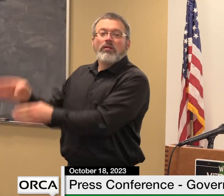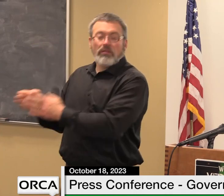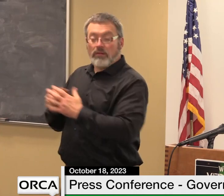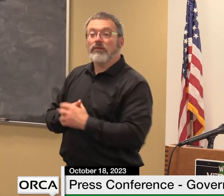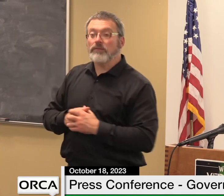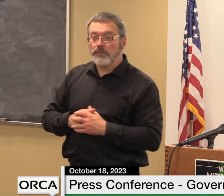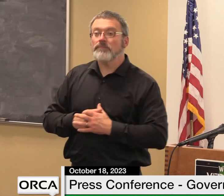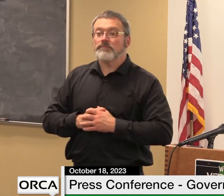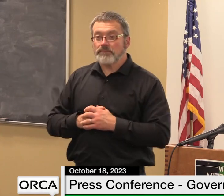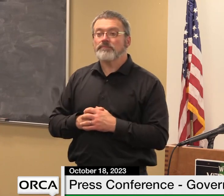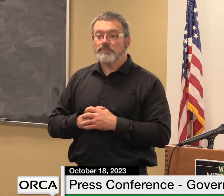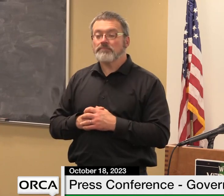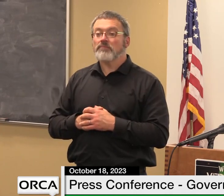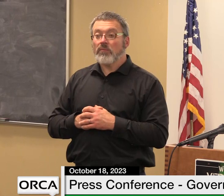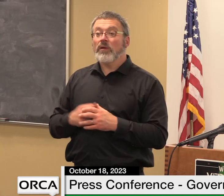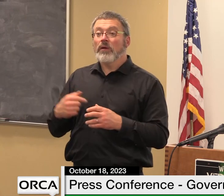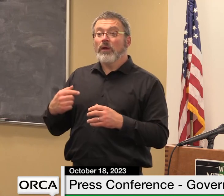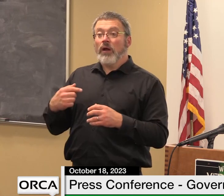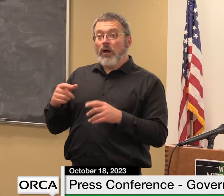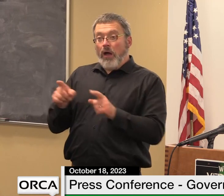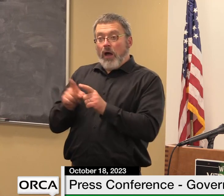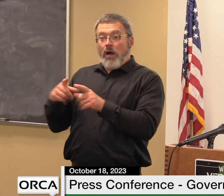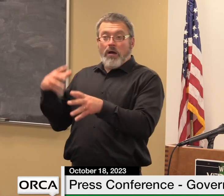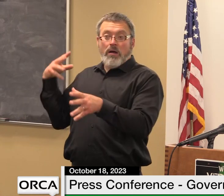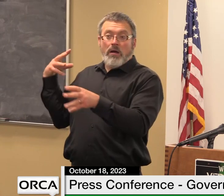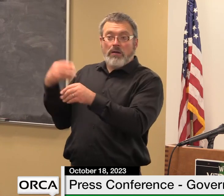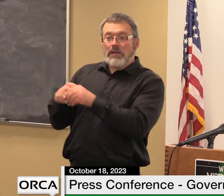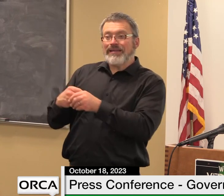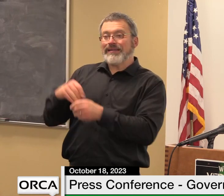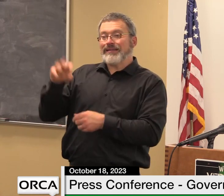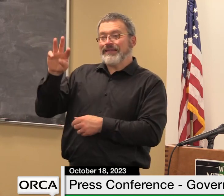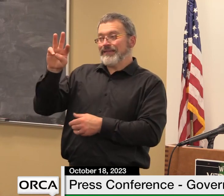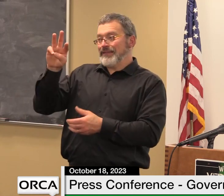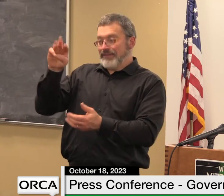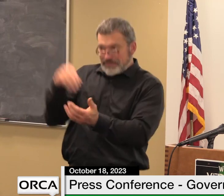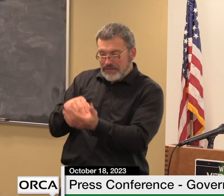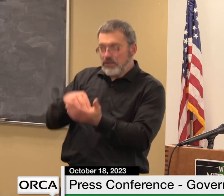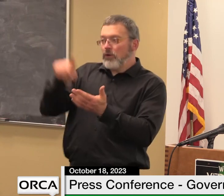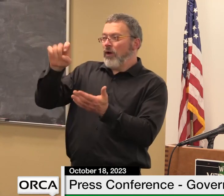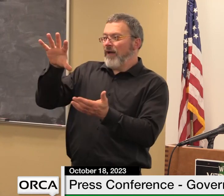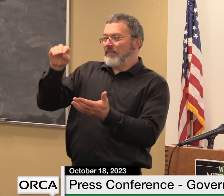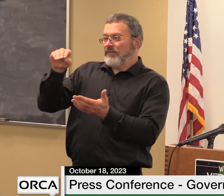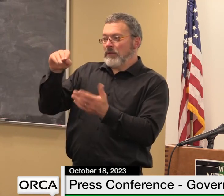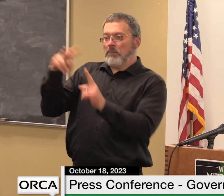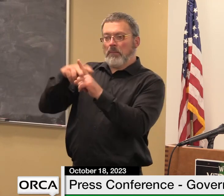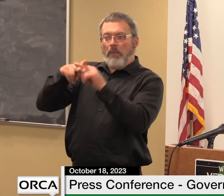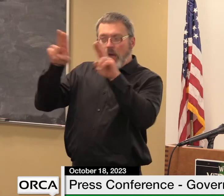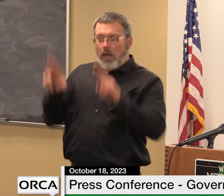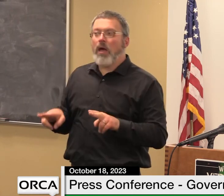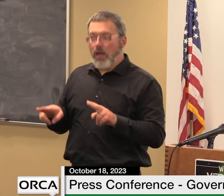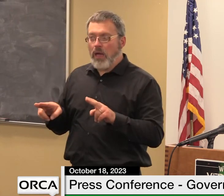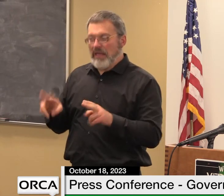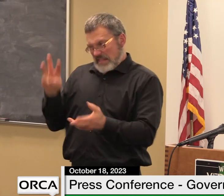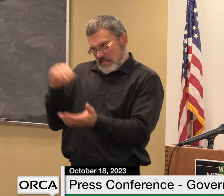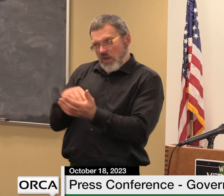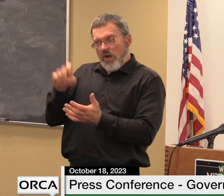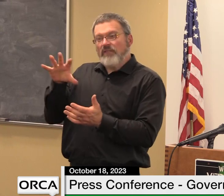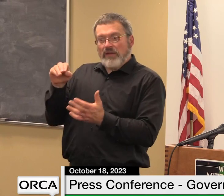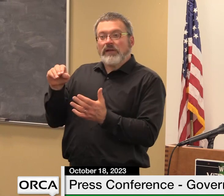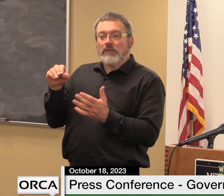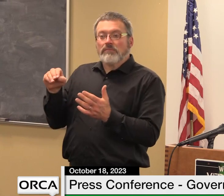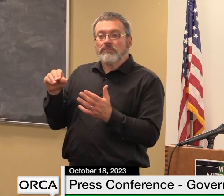and we've had 6,165 people apply for assistance. As we mentioned last week, we did extend the